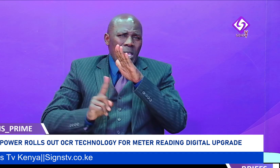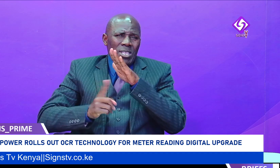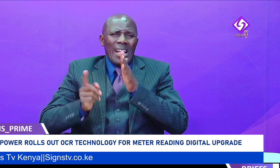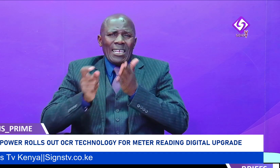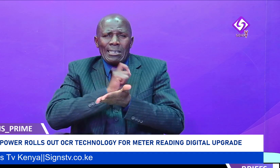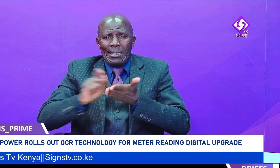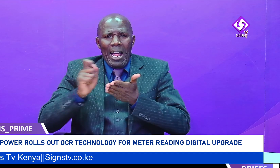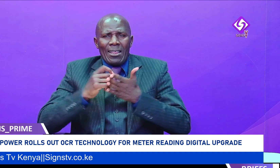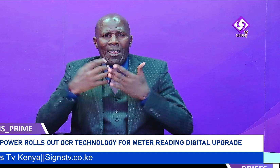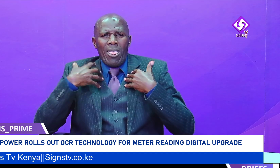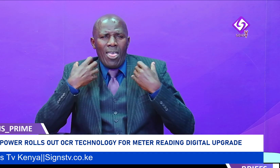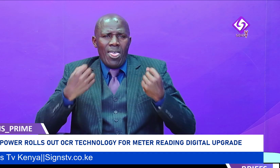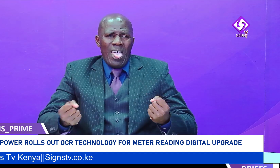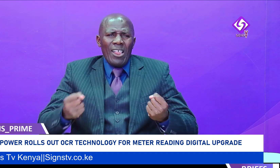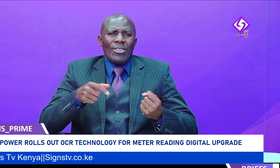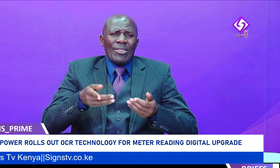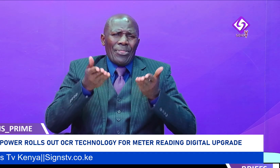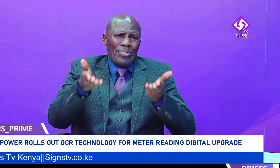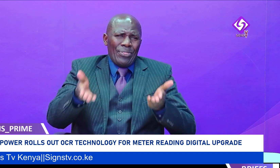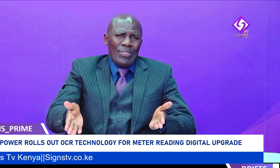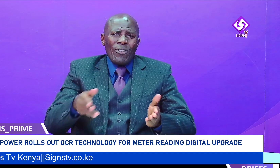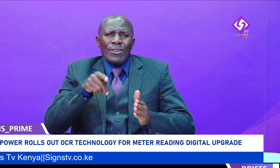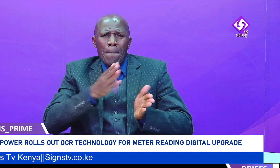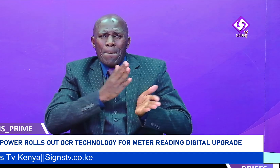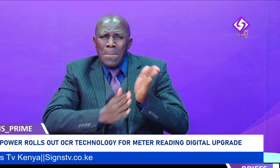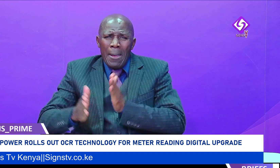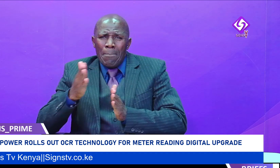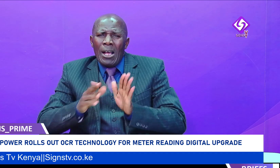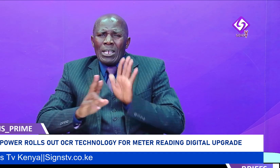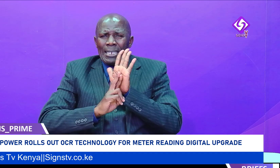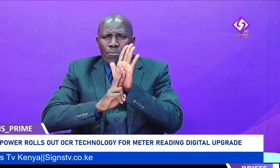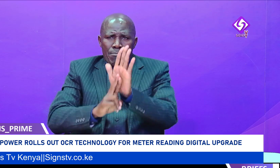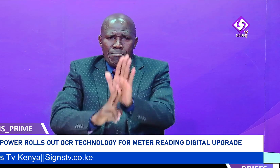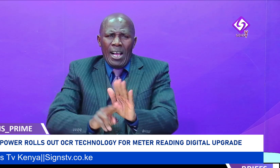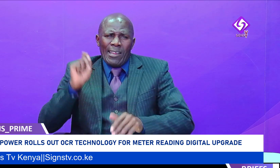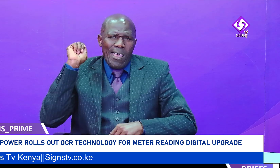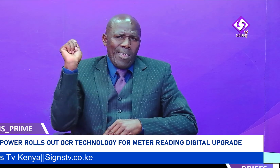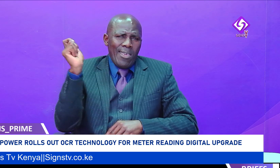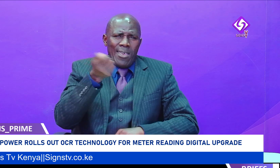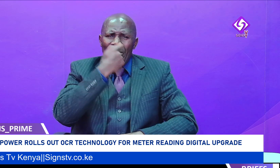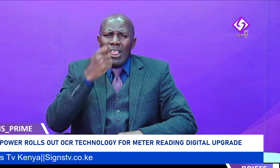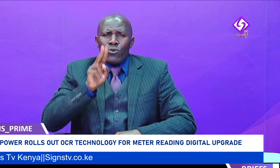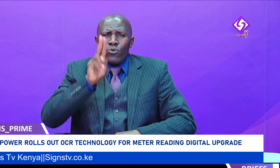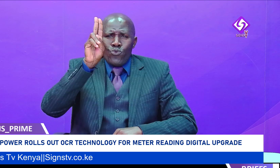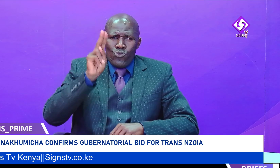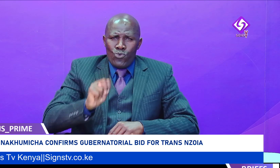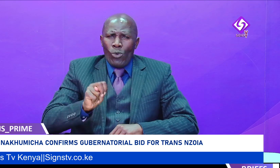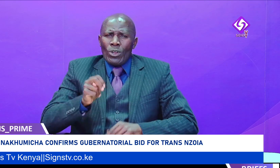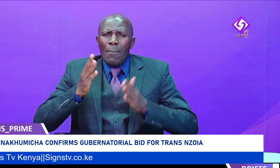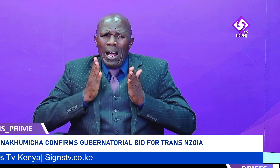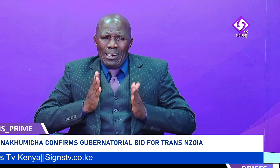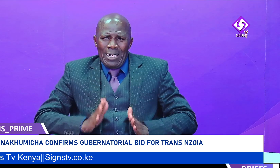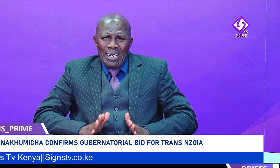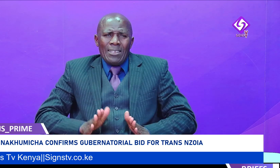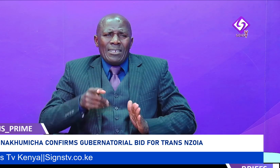to our final news item. Former Cabinet Secretary for Health and current permanent representative